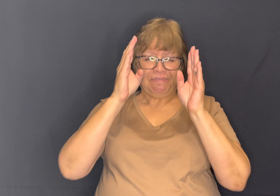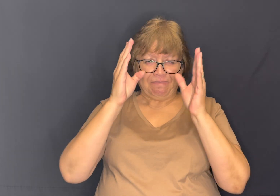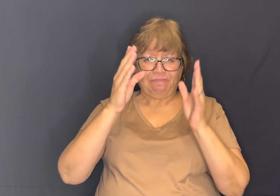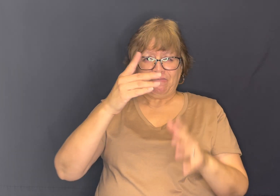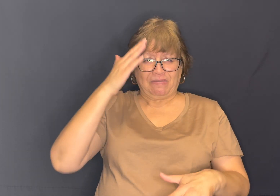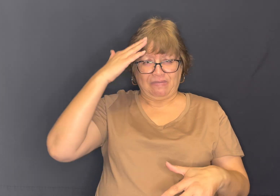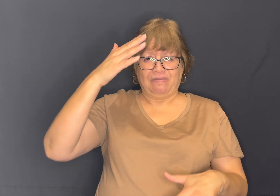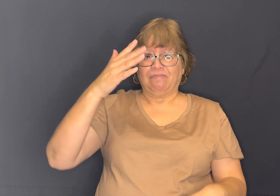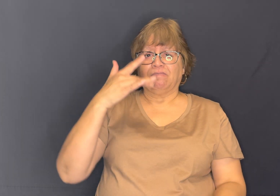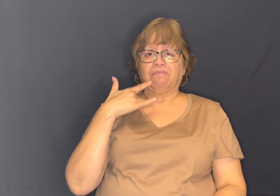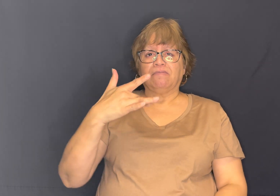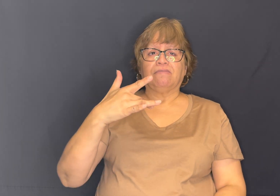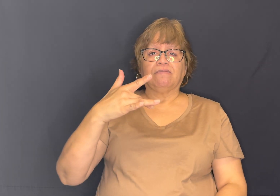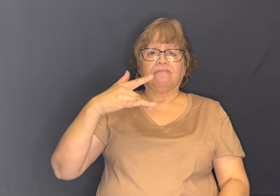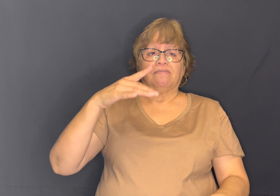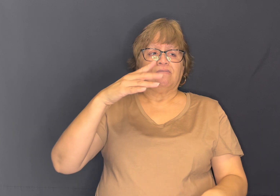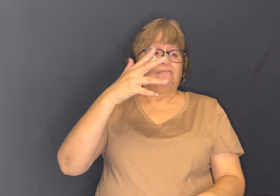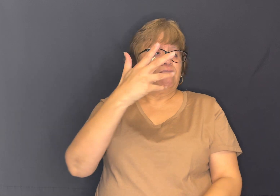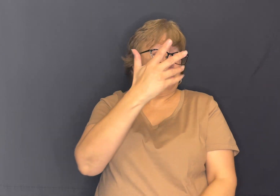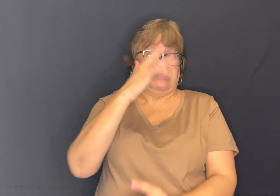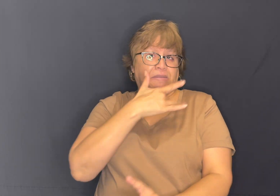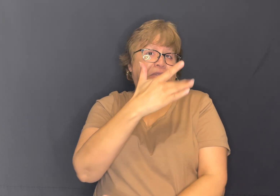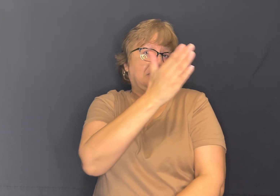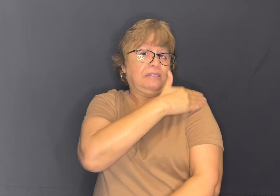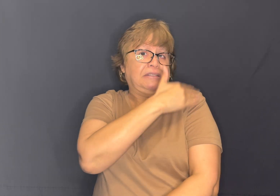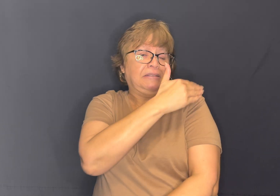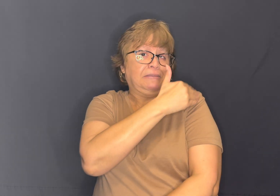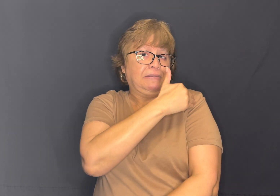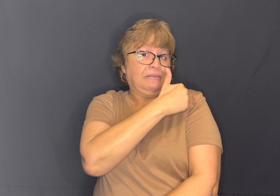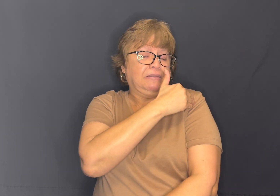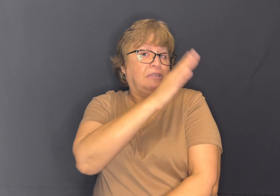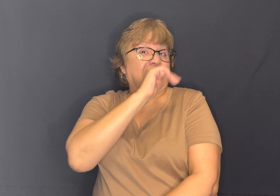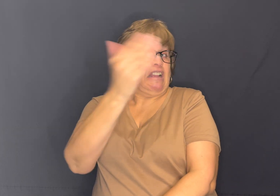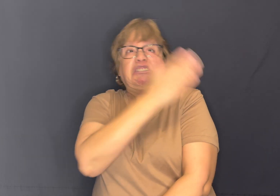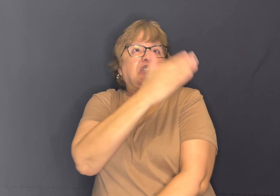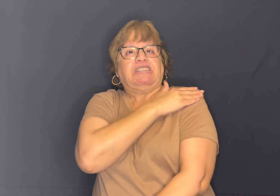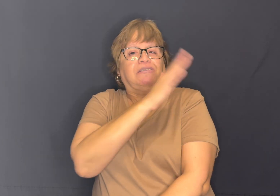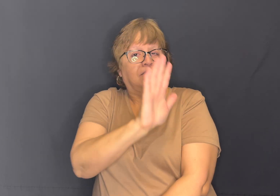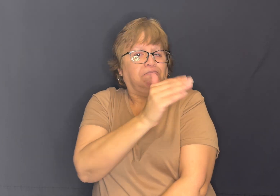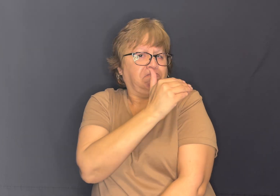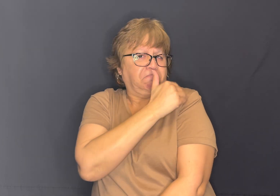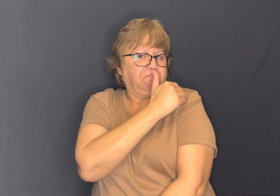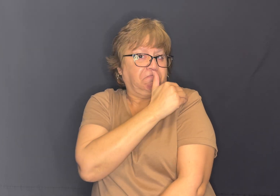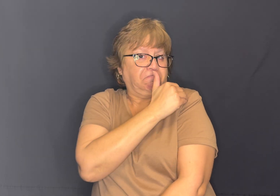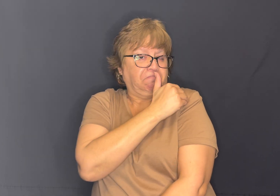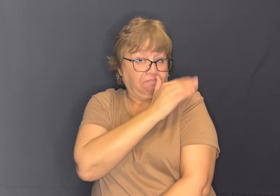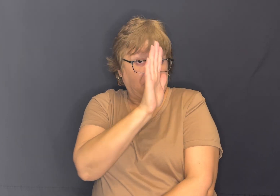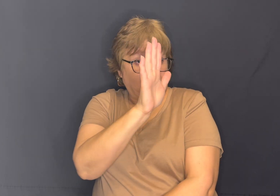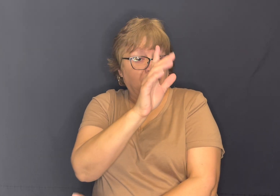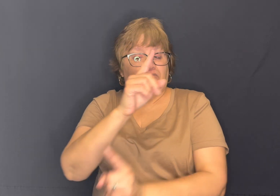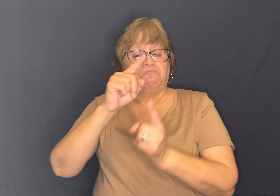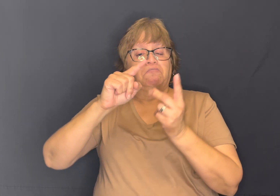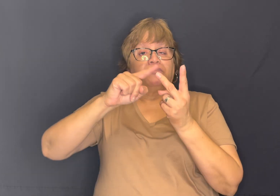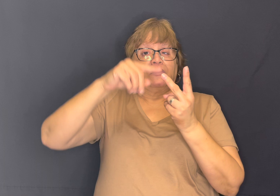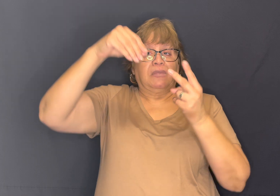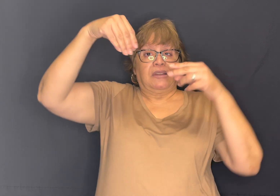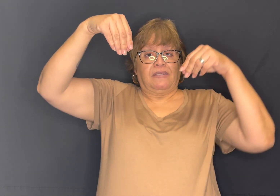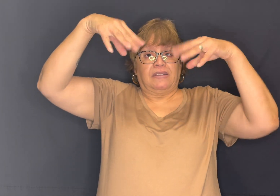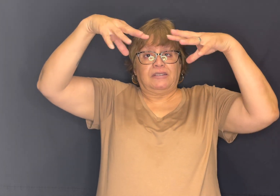And do you know how you get a deaf individual's attention? You can tap them lightly on the shoulder, just give them a little tap,